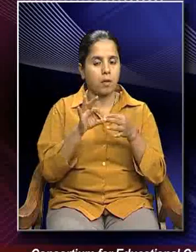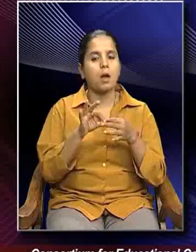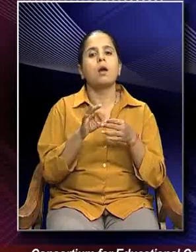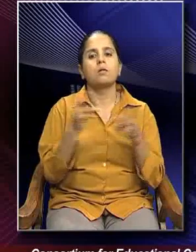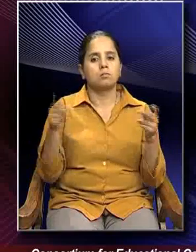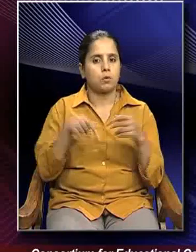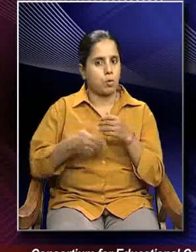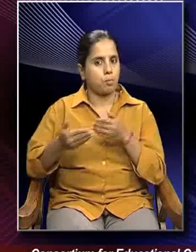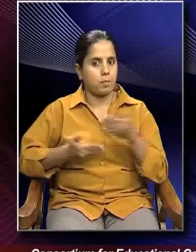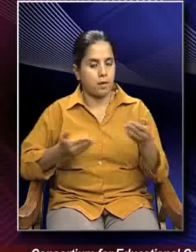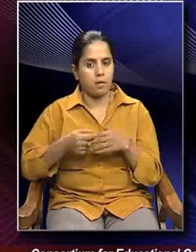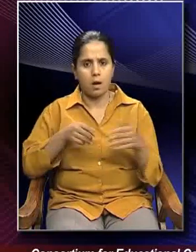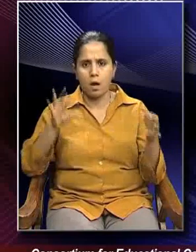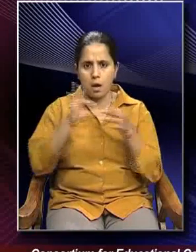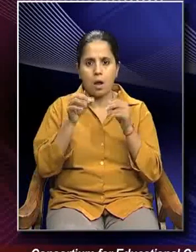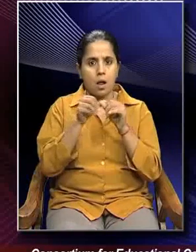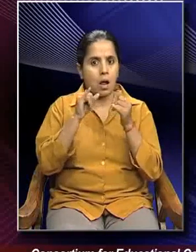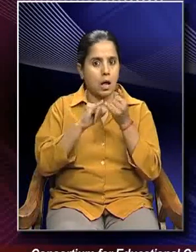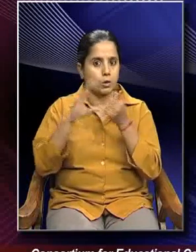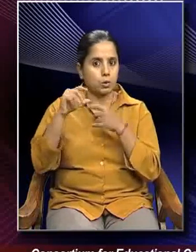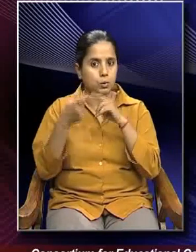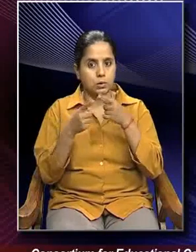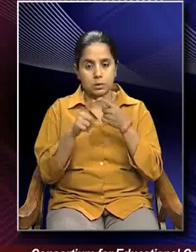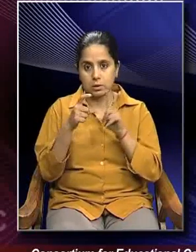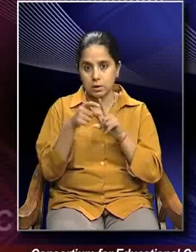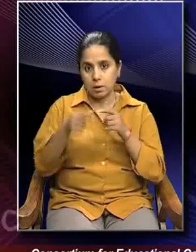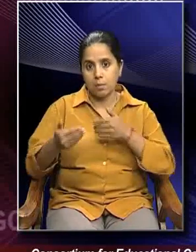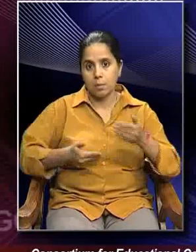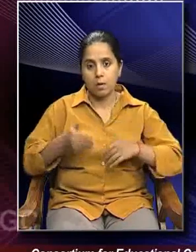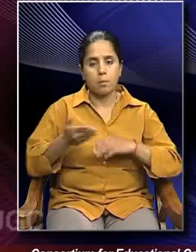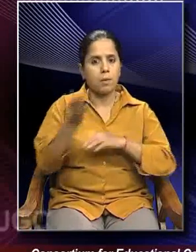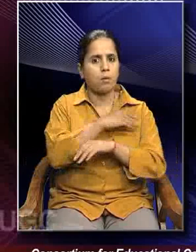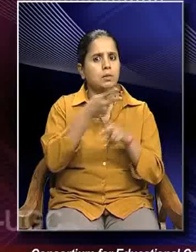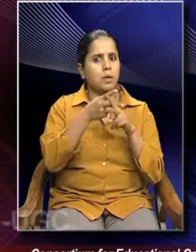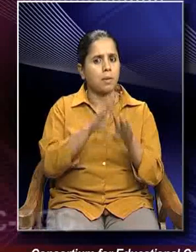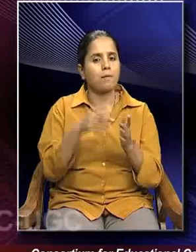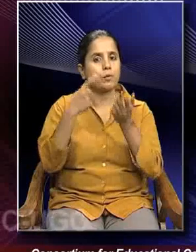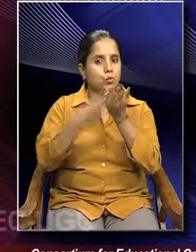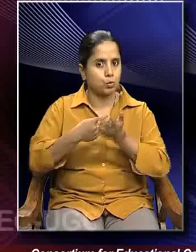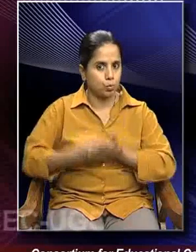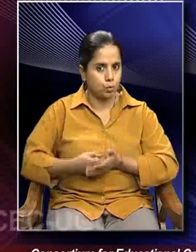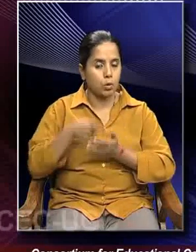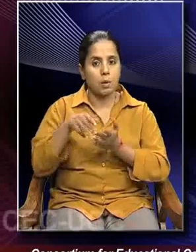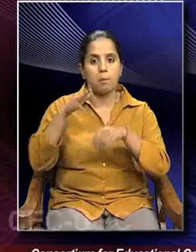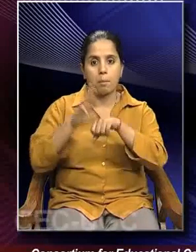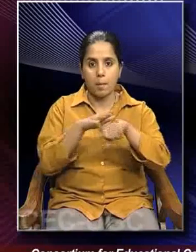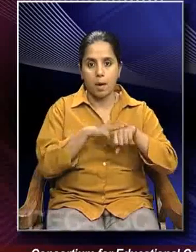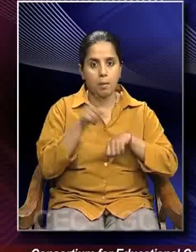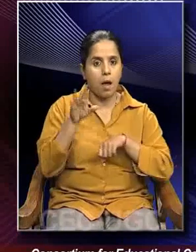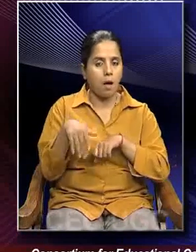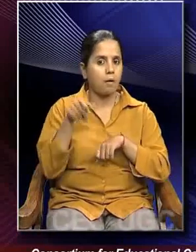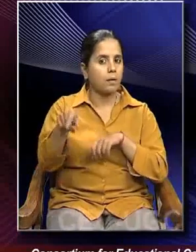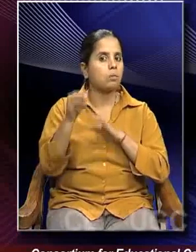behavior. Associative behavior presupposes the existence of rules which the members have laid